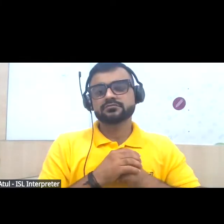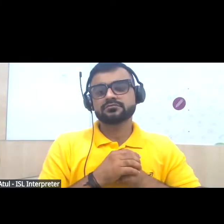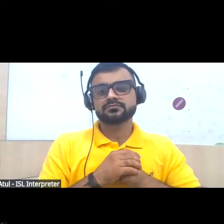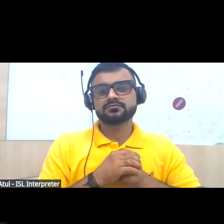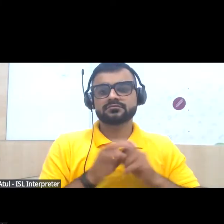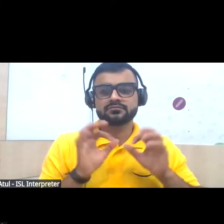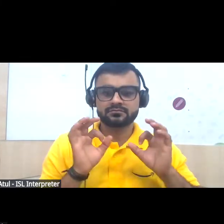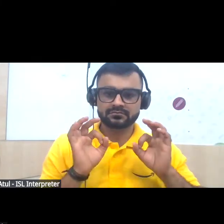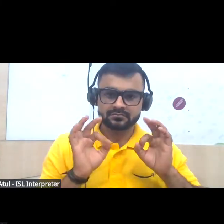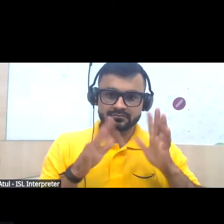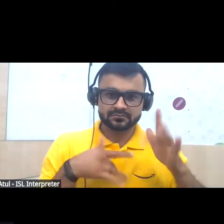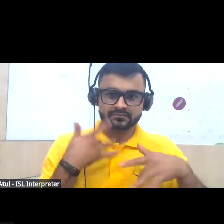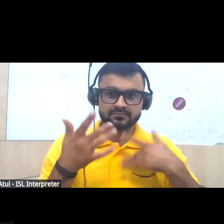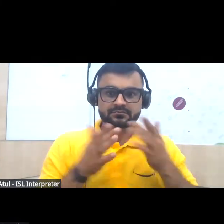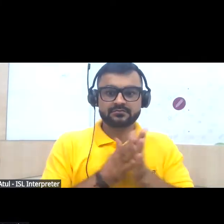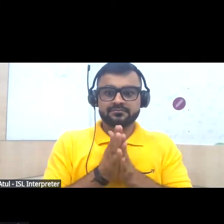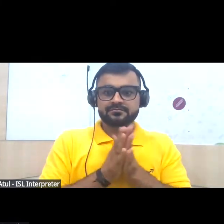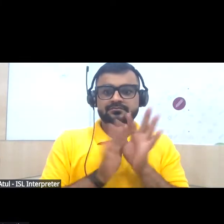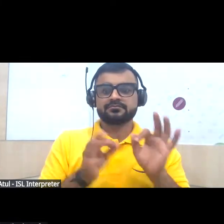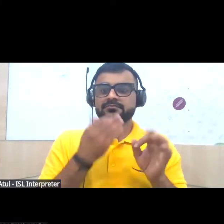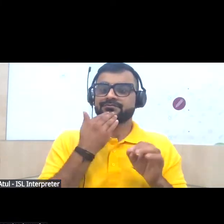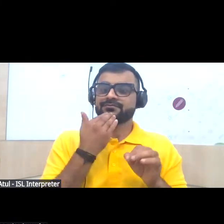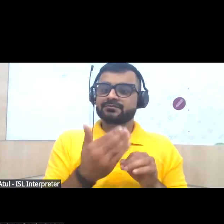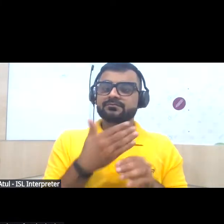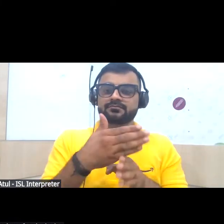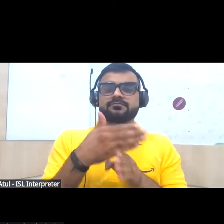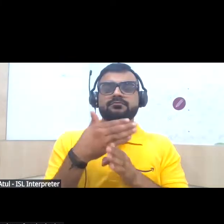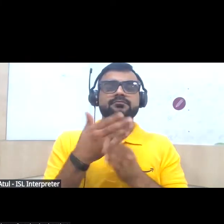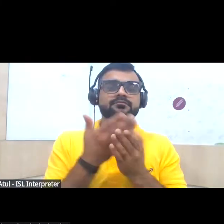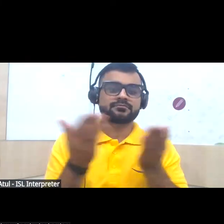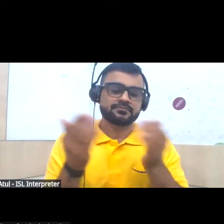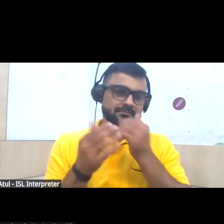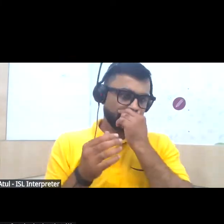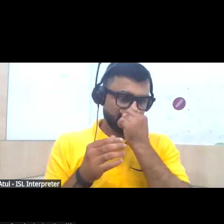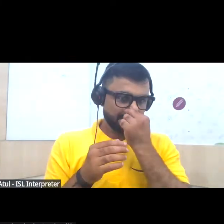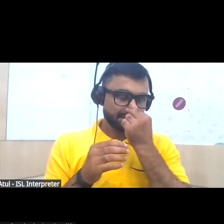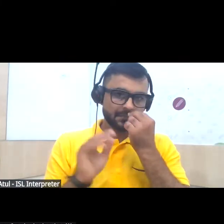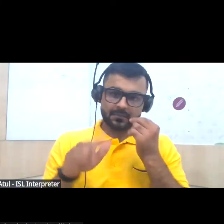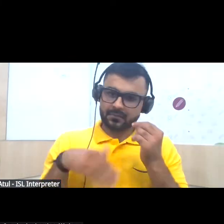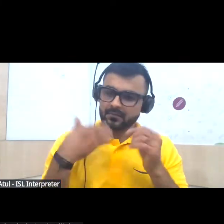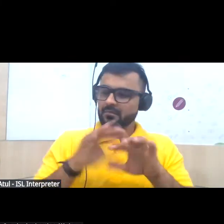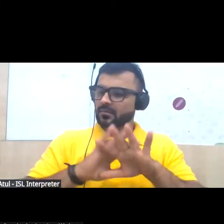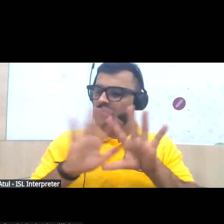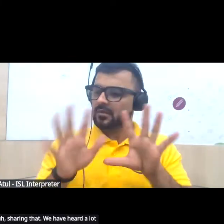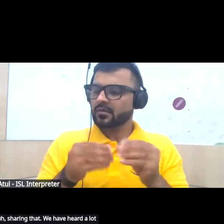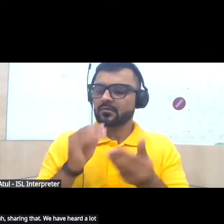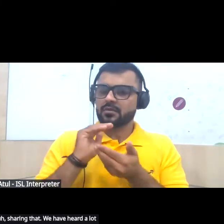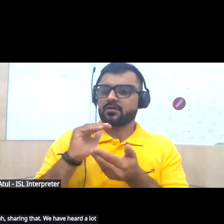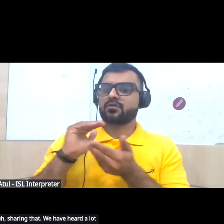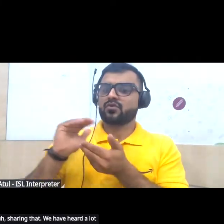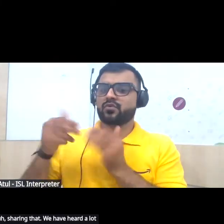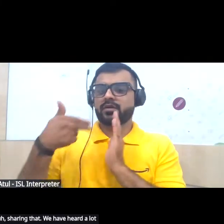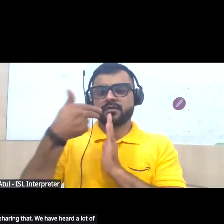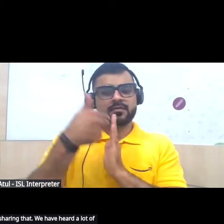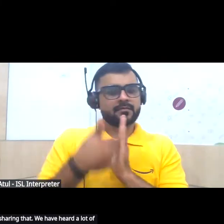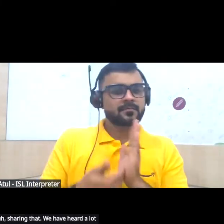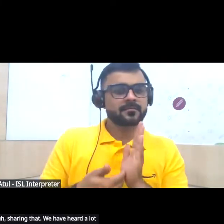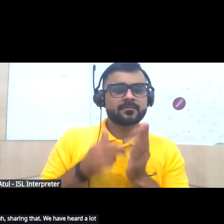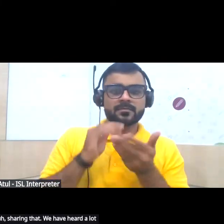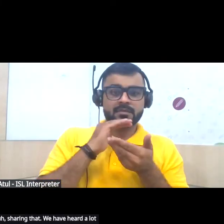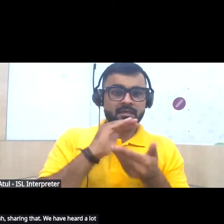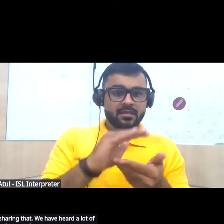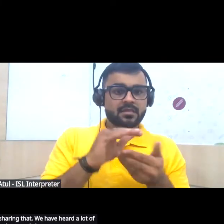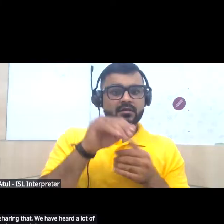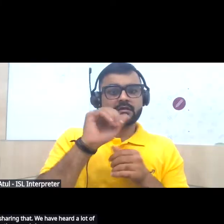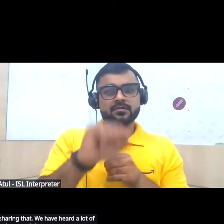That is very interesting. Thank you for sharing that. We have heard a lot of awardees also mention, how the awards